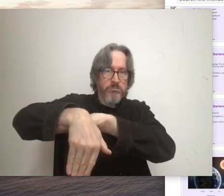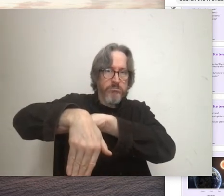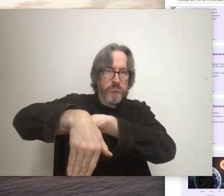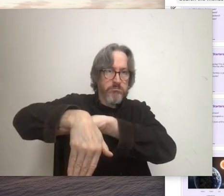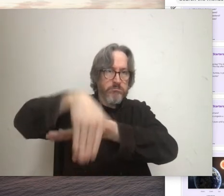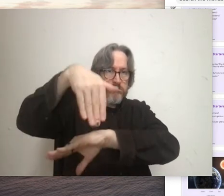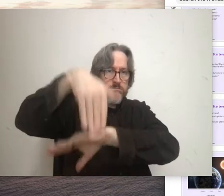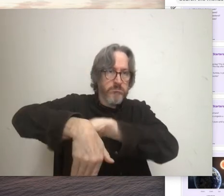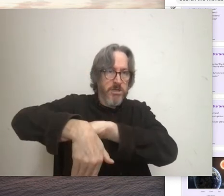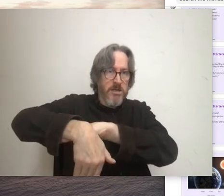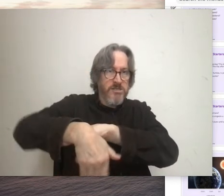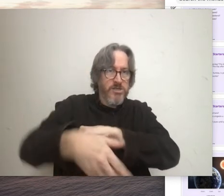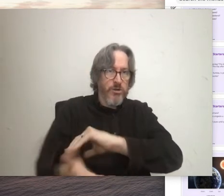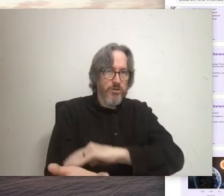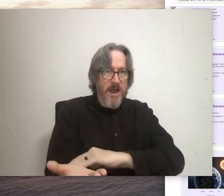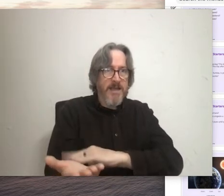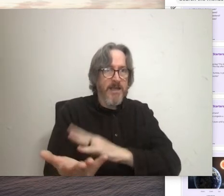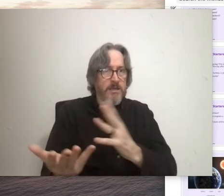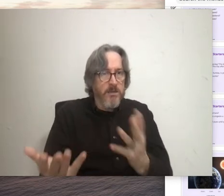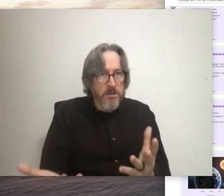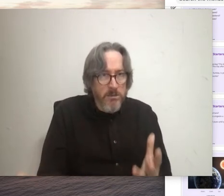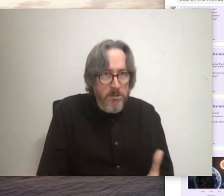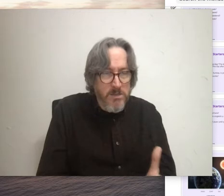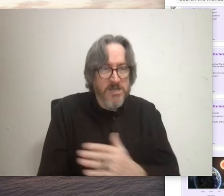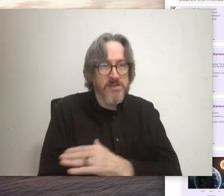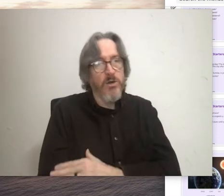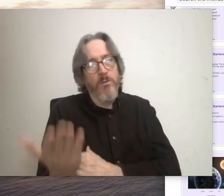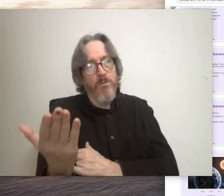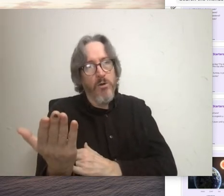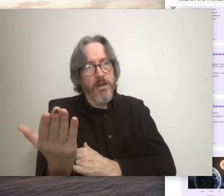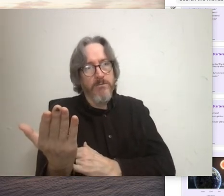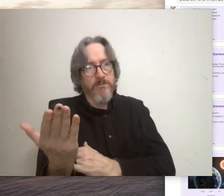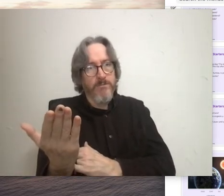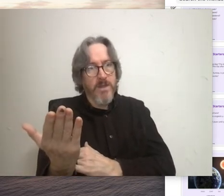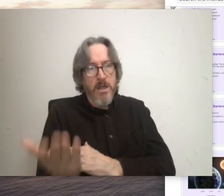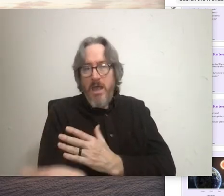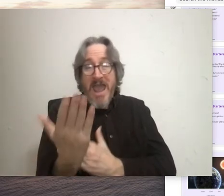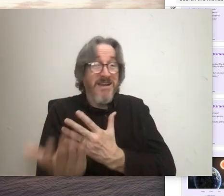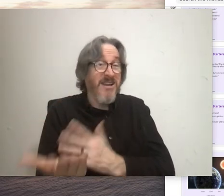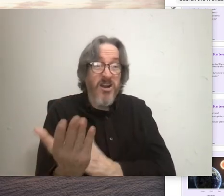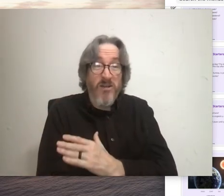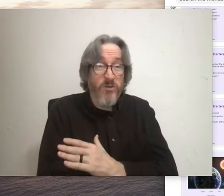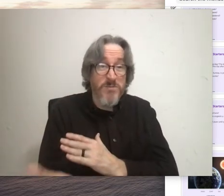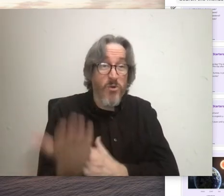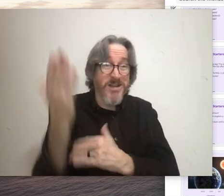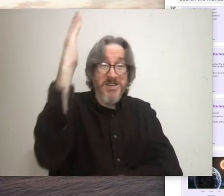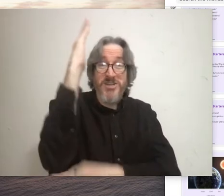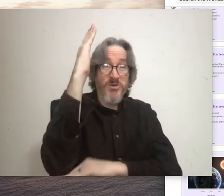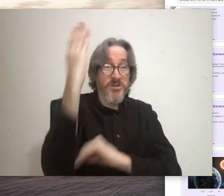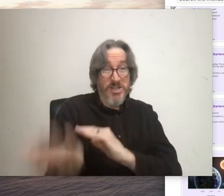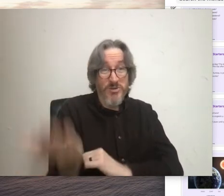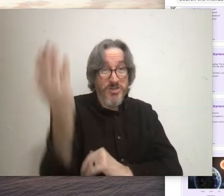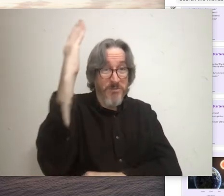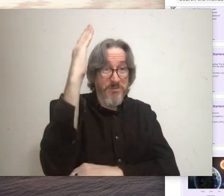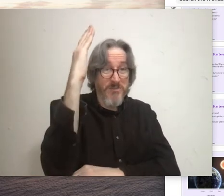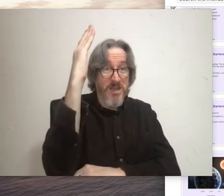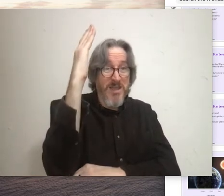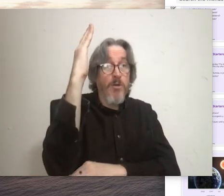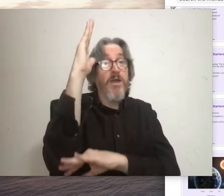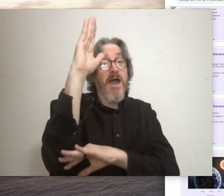down below. So you're tracking the sun. So morning, and you know, unfortunately, morning to noon, there's a huge